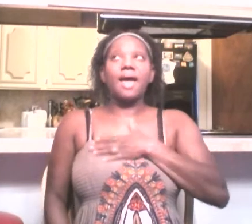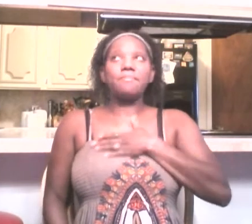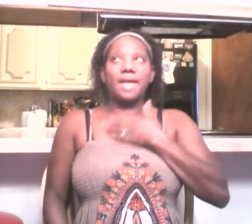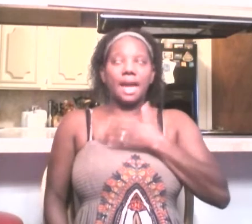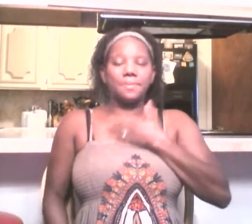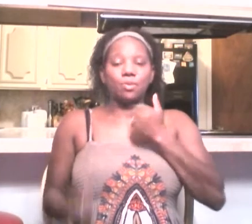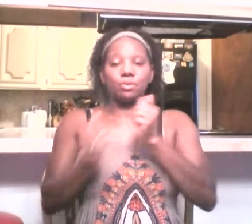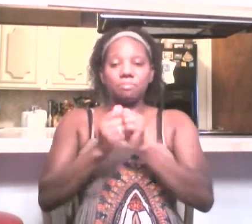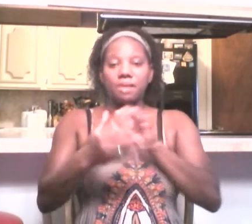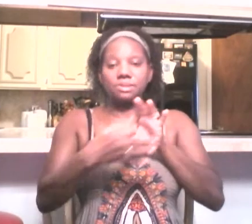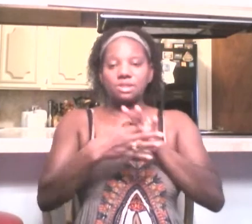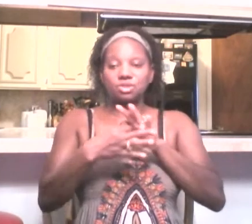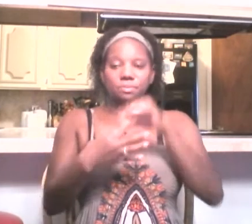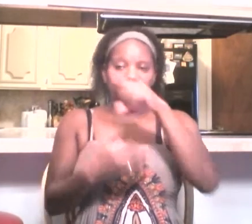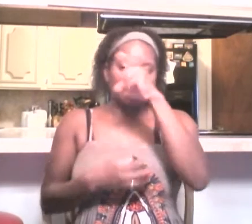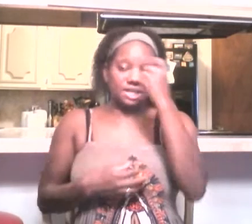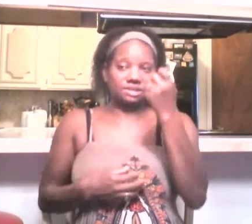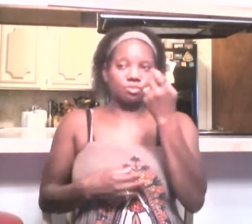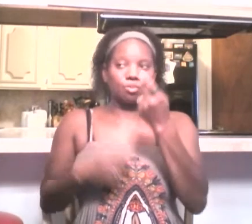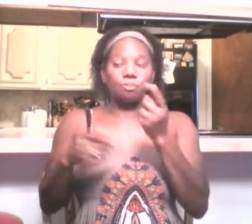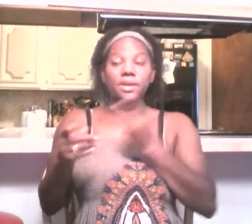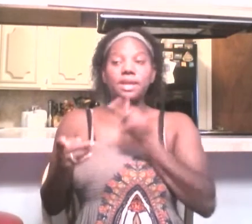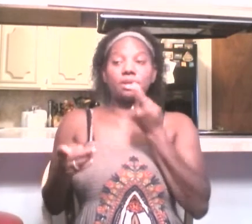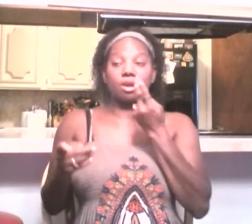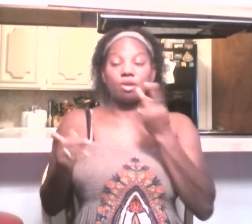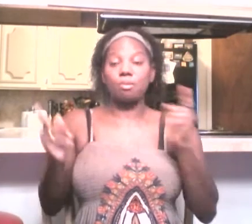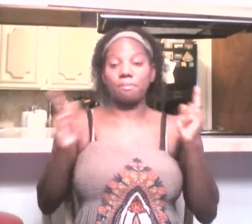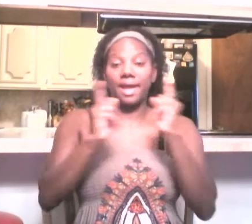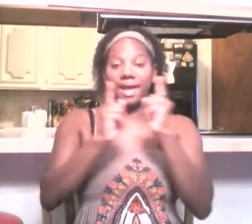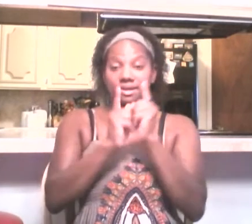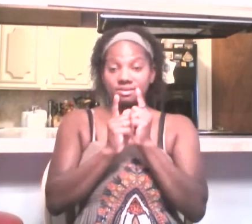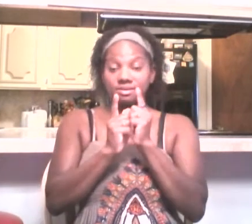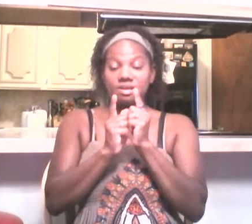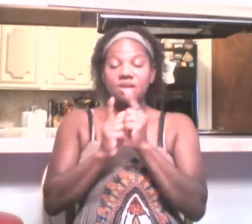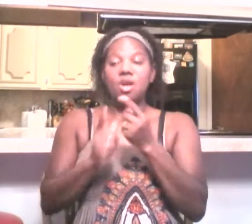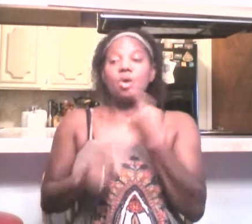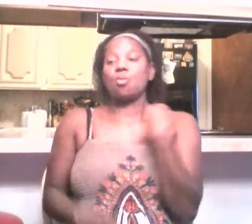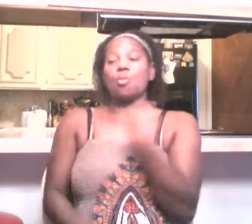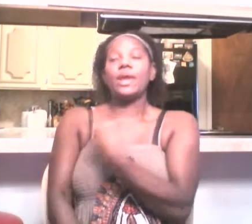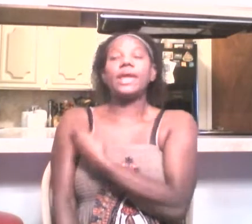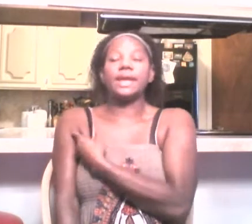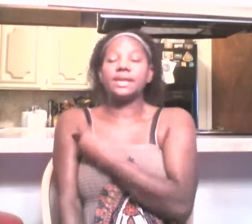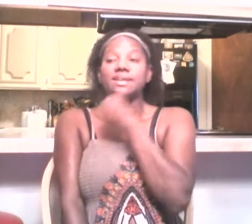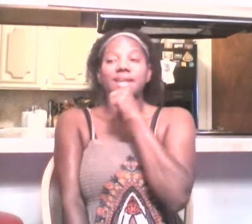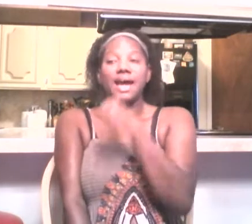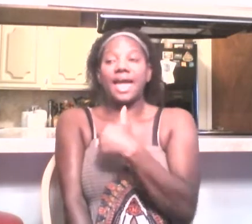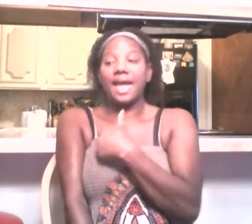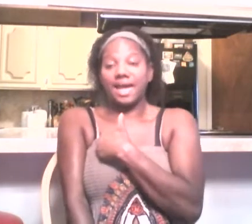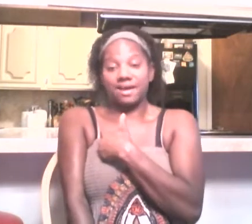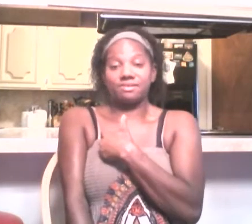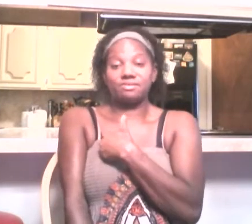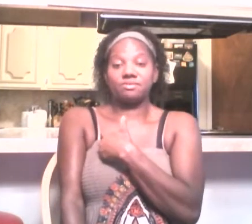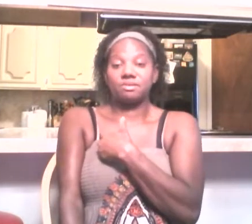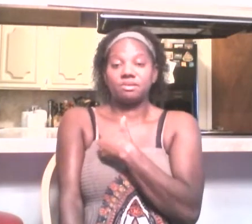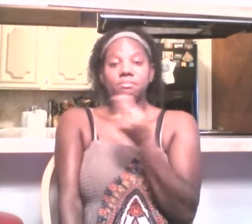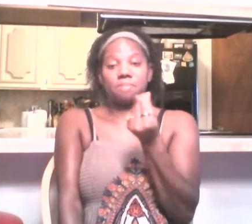I'm happy with my relationship because when me and her met, we did not have